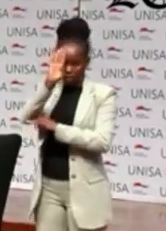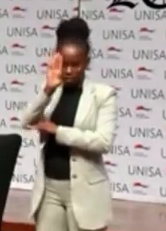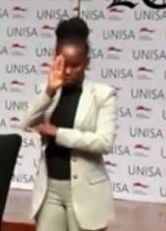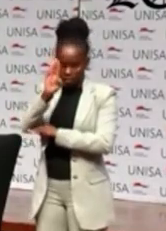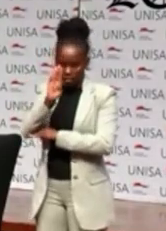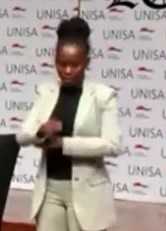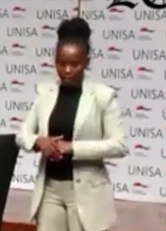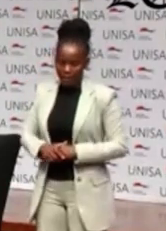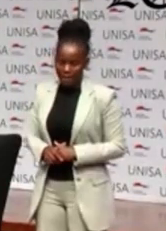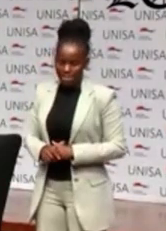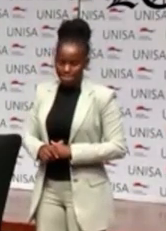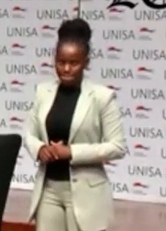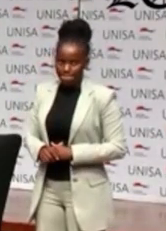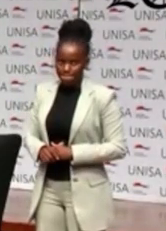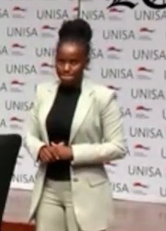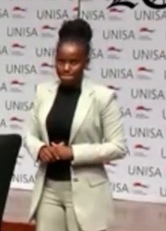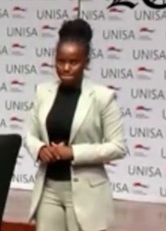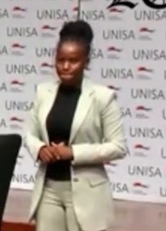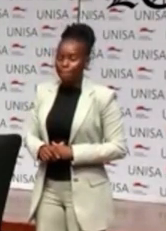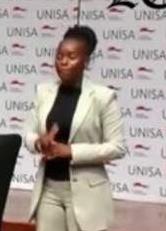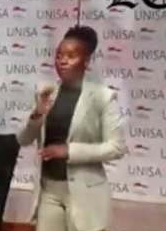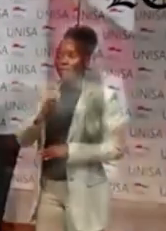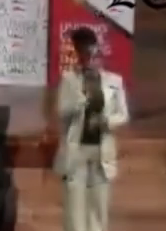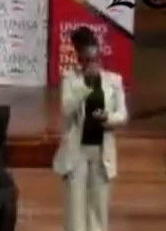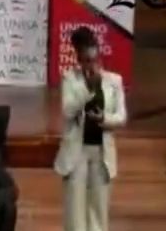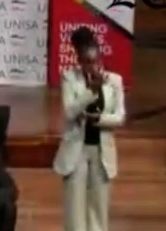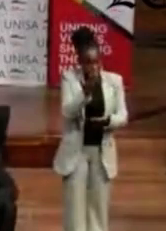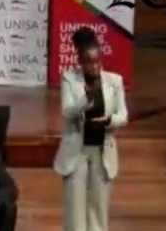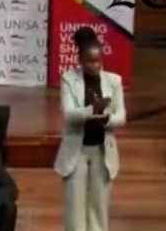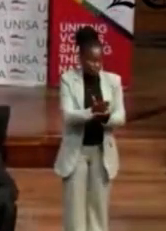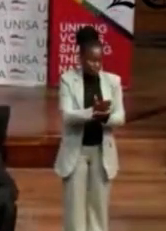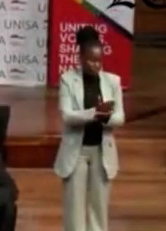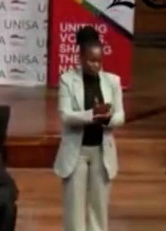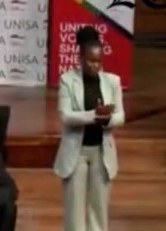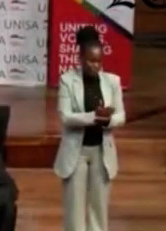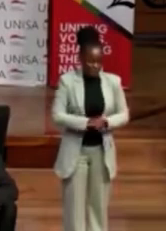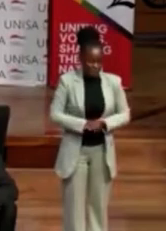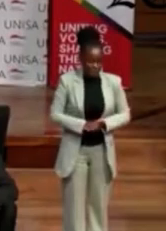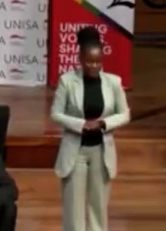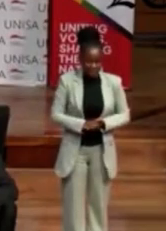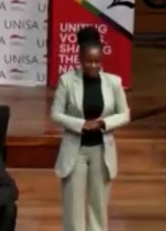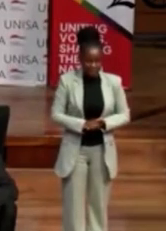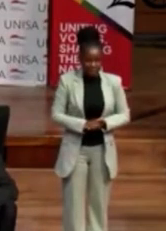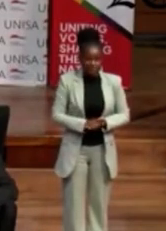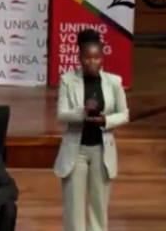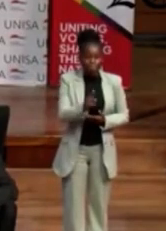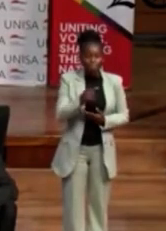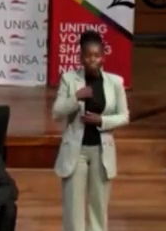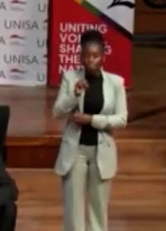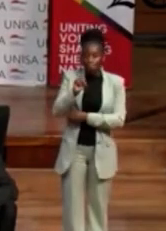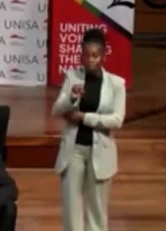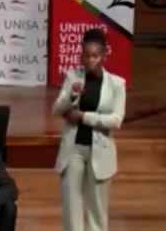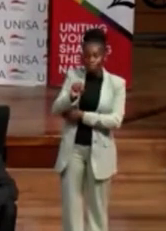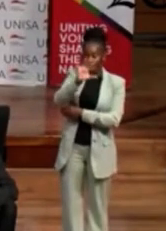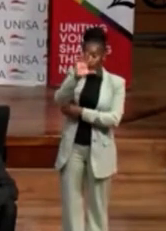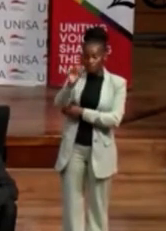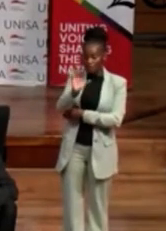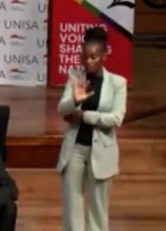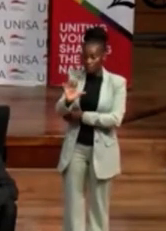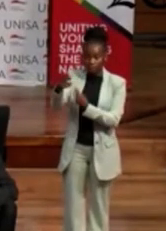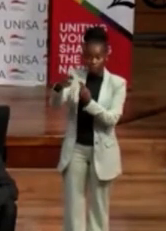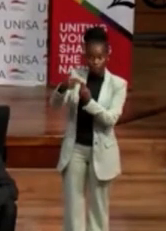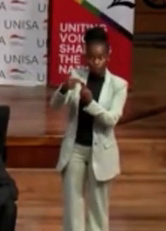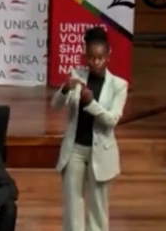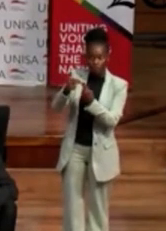Yes, I wanted to actually share from the perspective of the African Union, where I've worked for